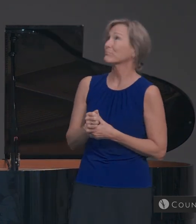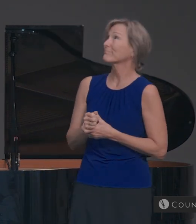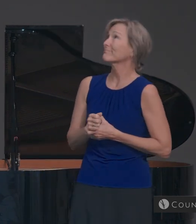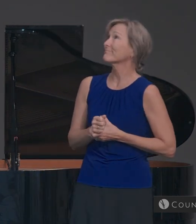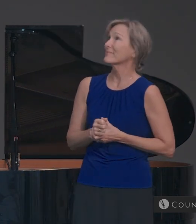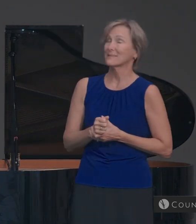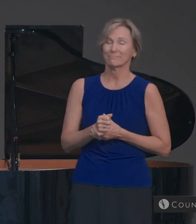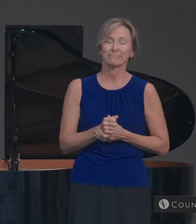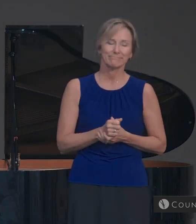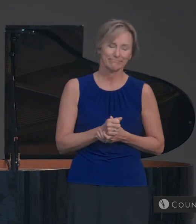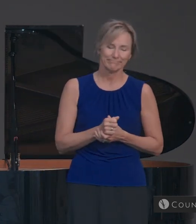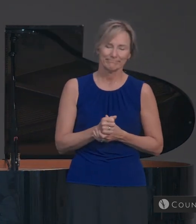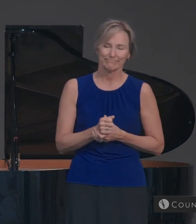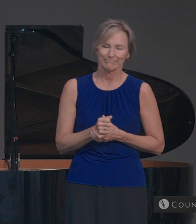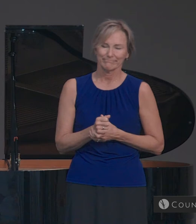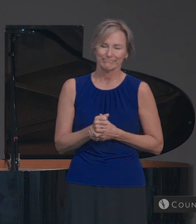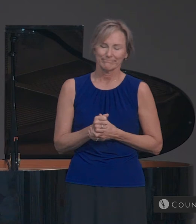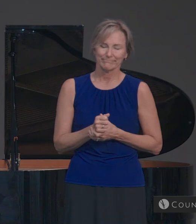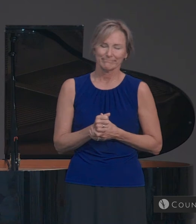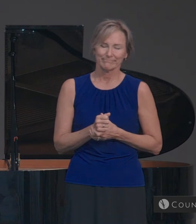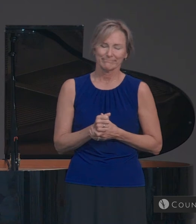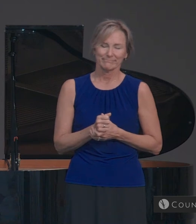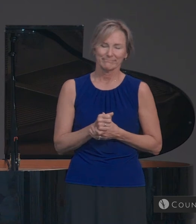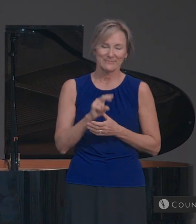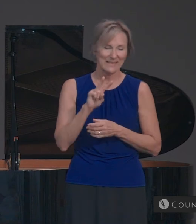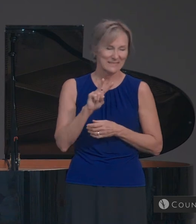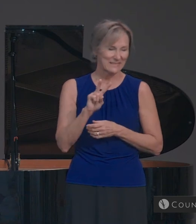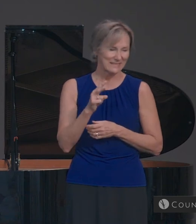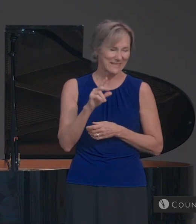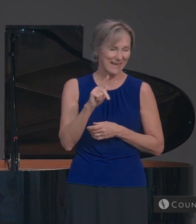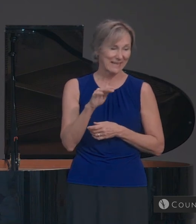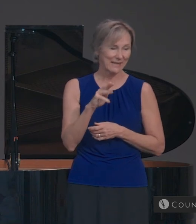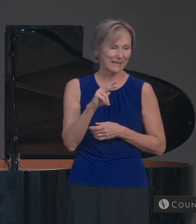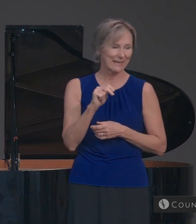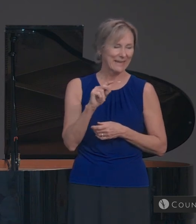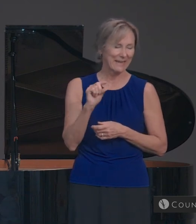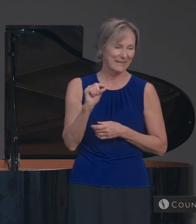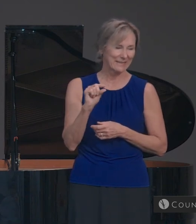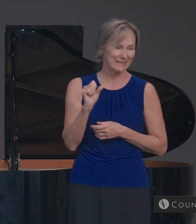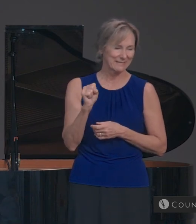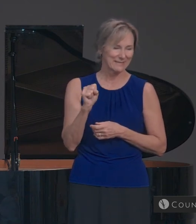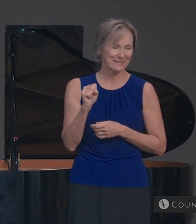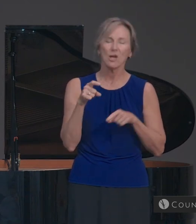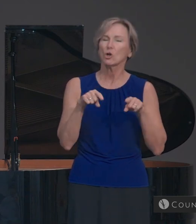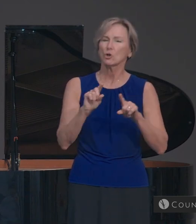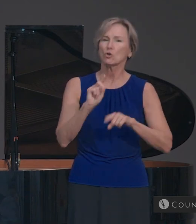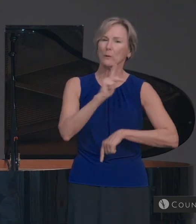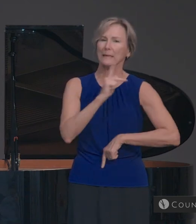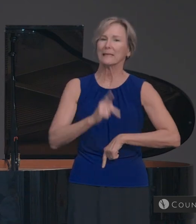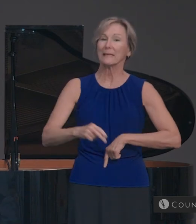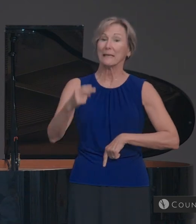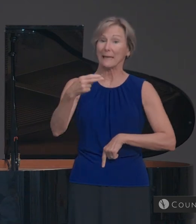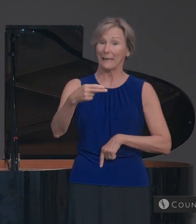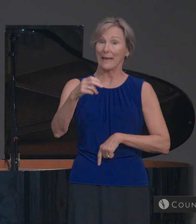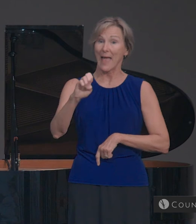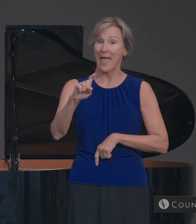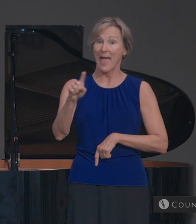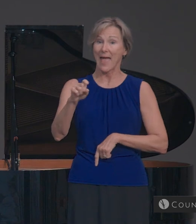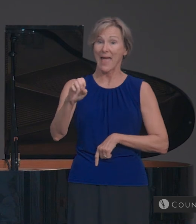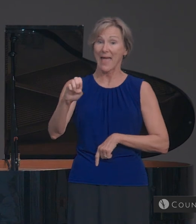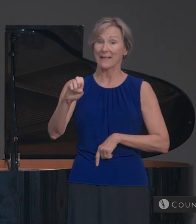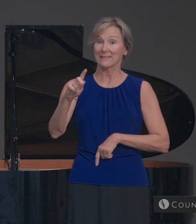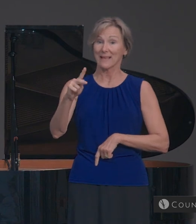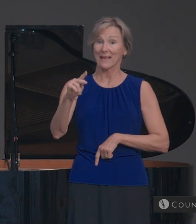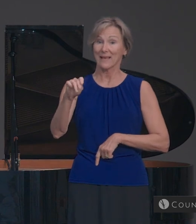of this city, Lachish. It was in Hezekiah's reign that it happened. It was